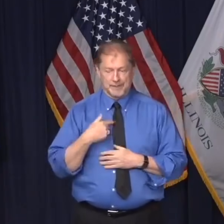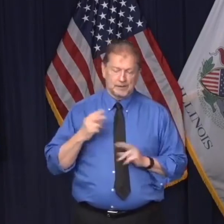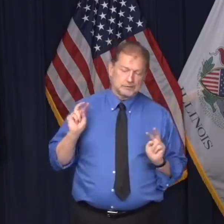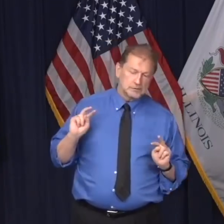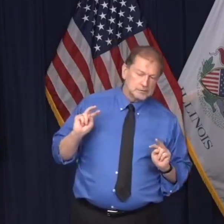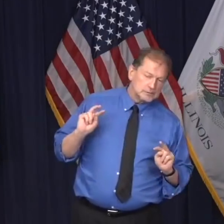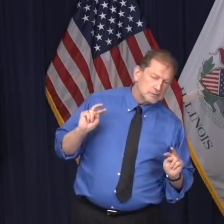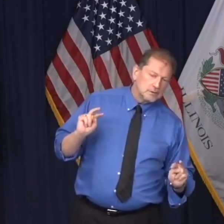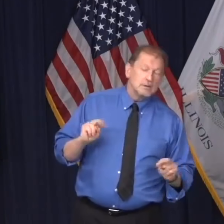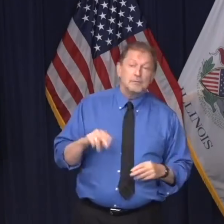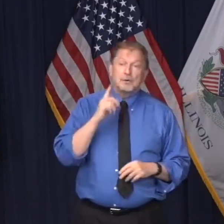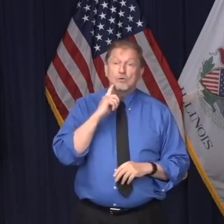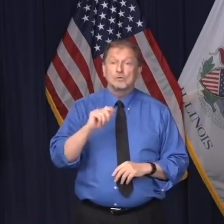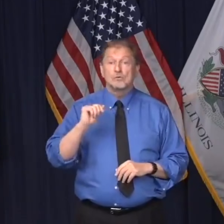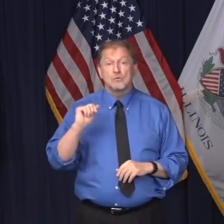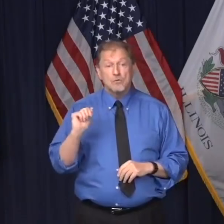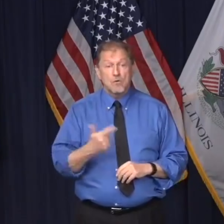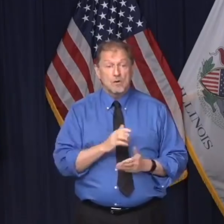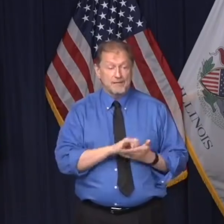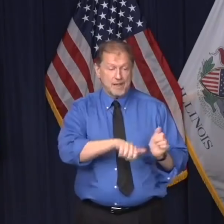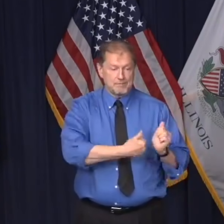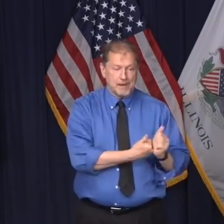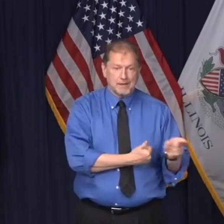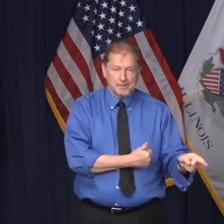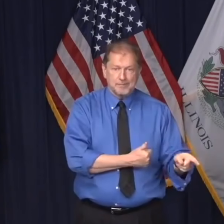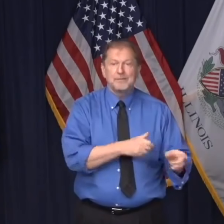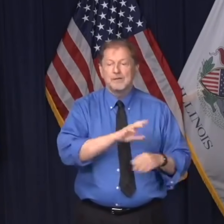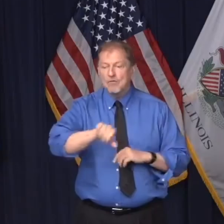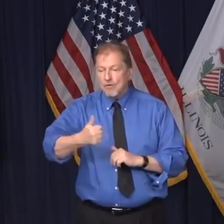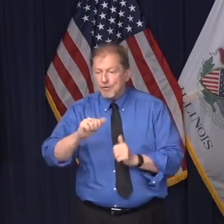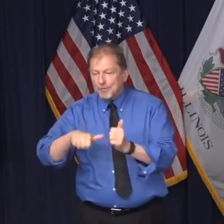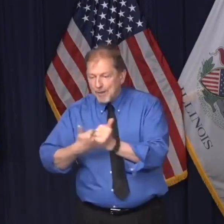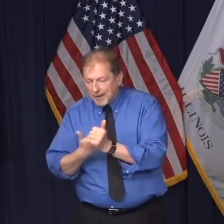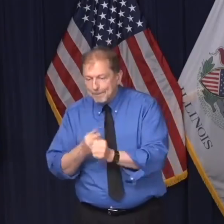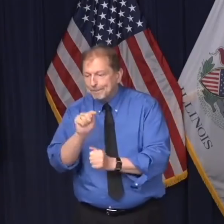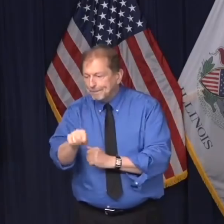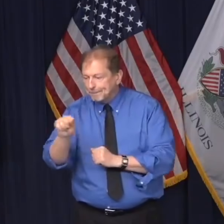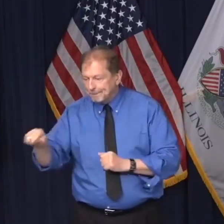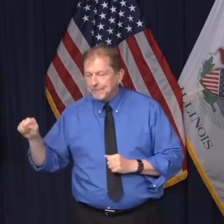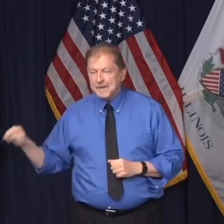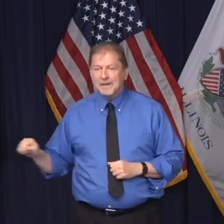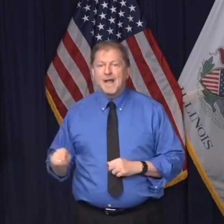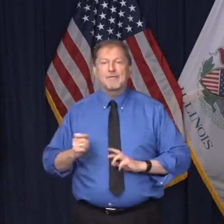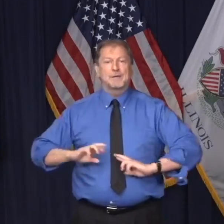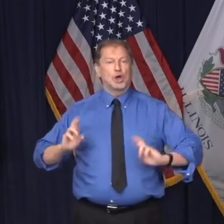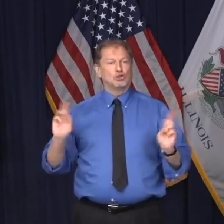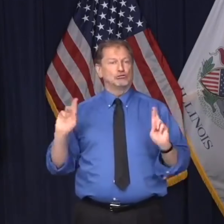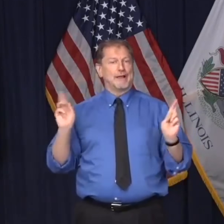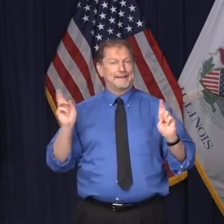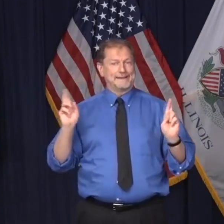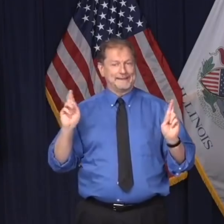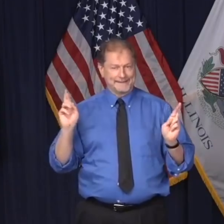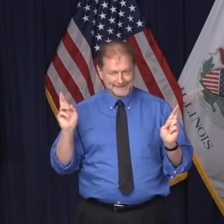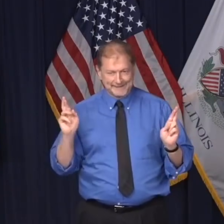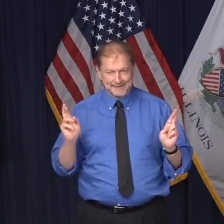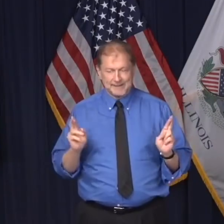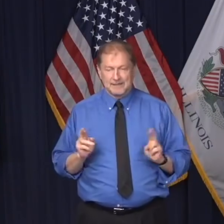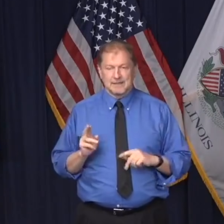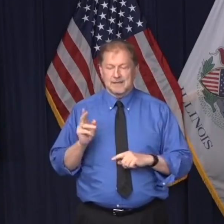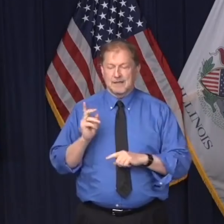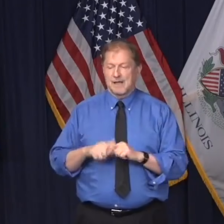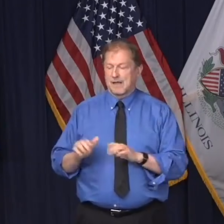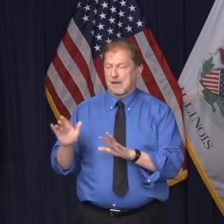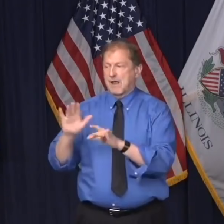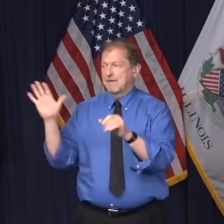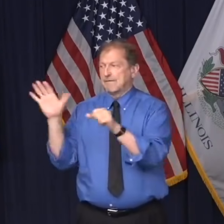all of these identified alternate care facilities need to be in a state of some kind of readiness